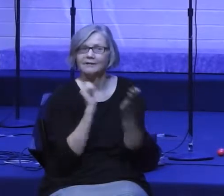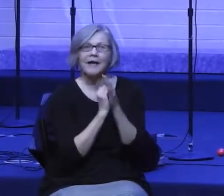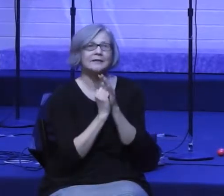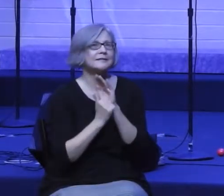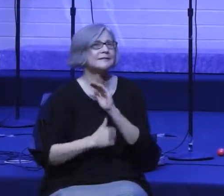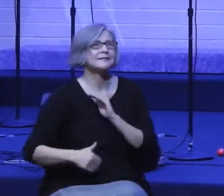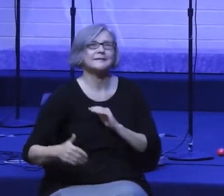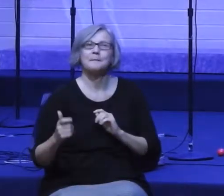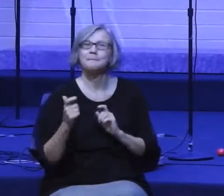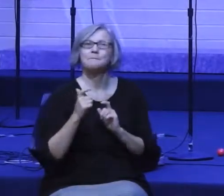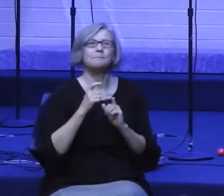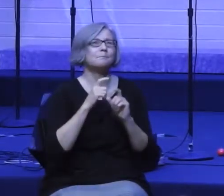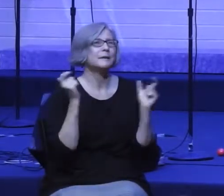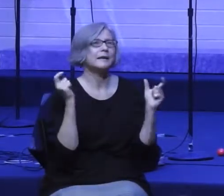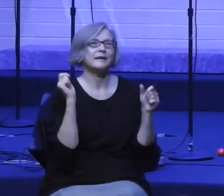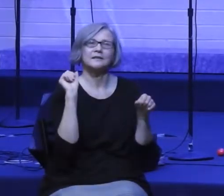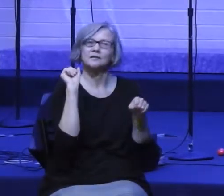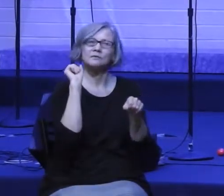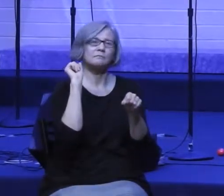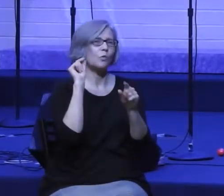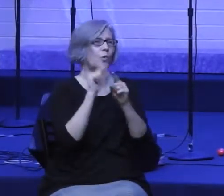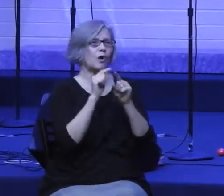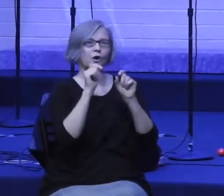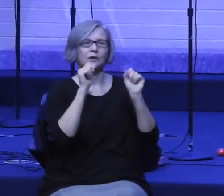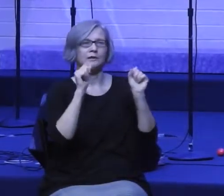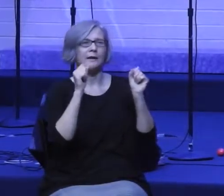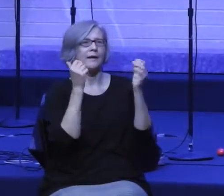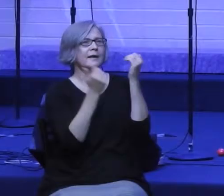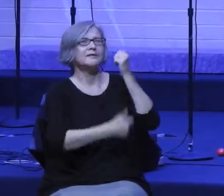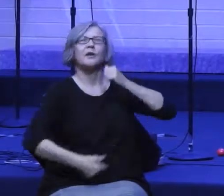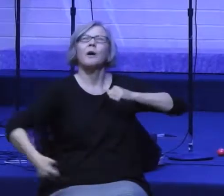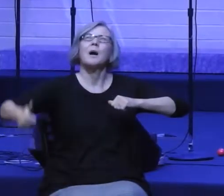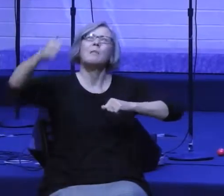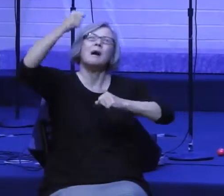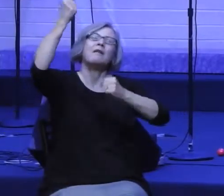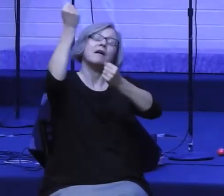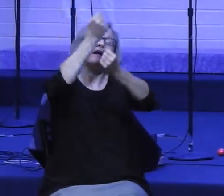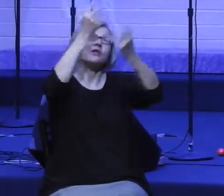I looked up the Greek word for all. It means all.